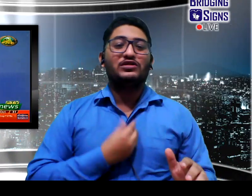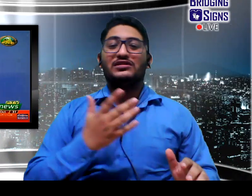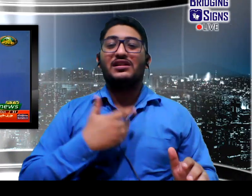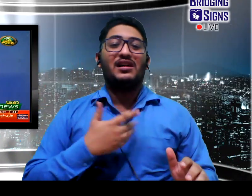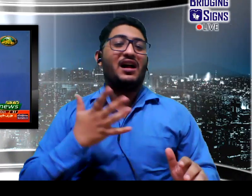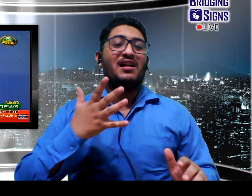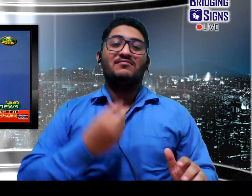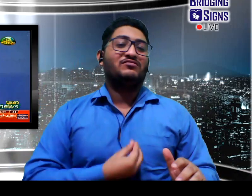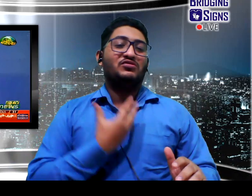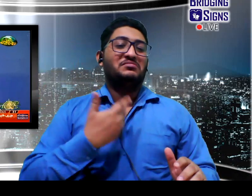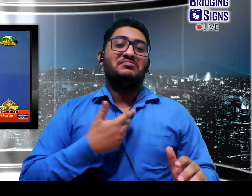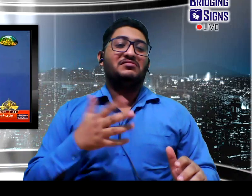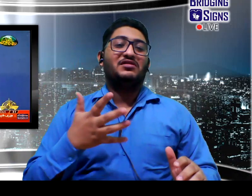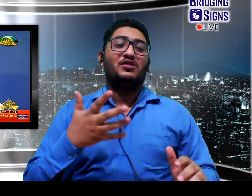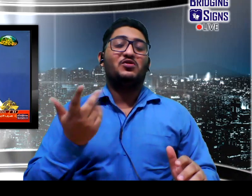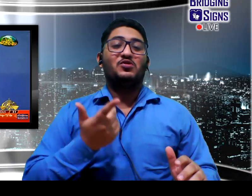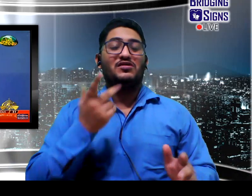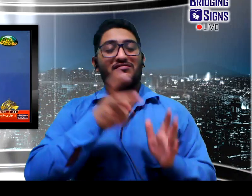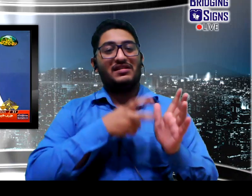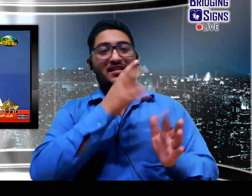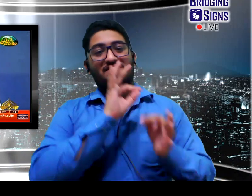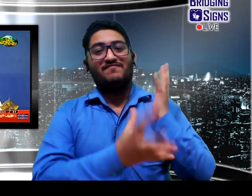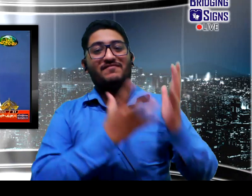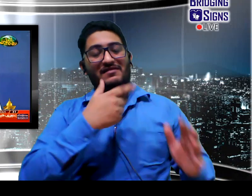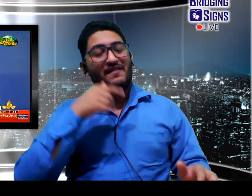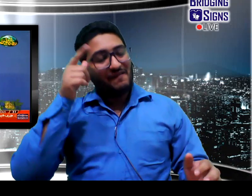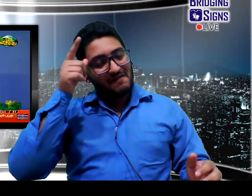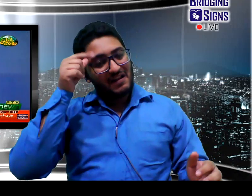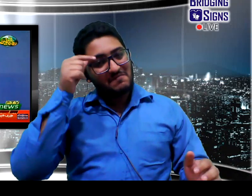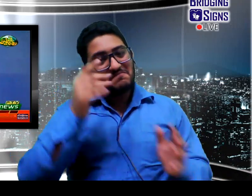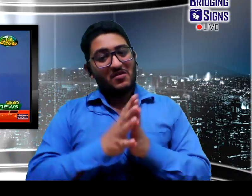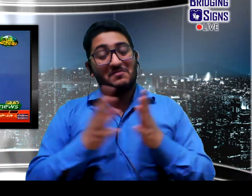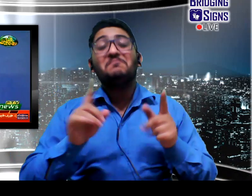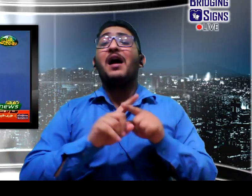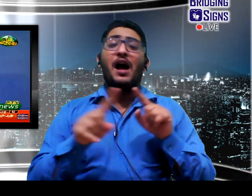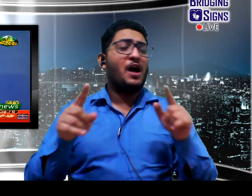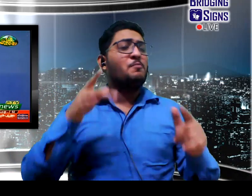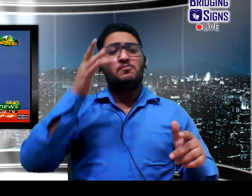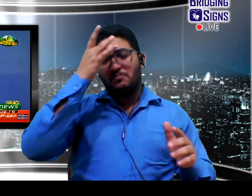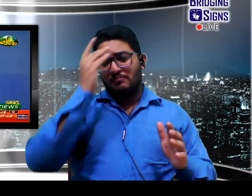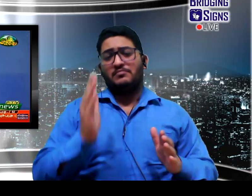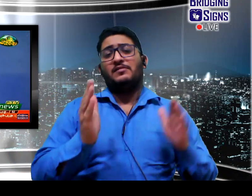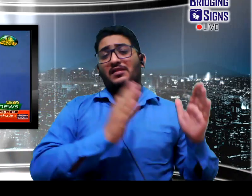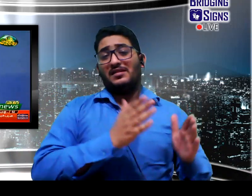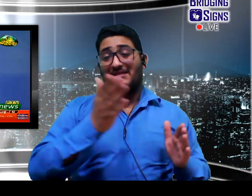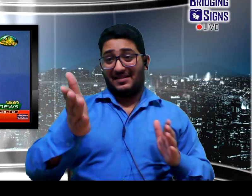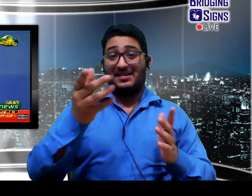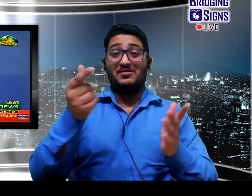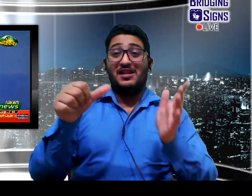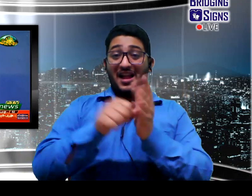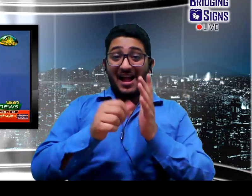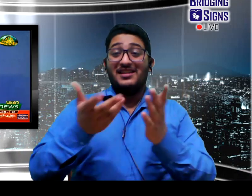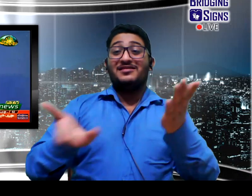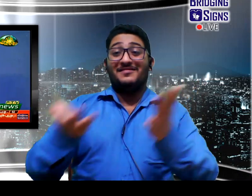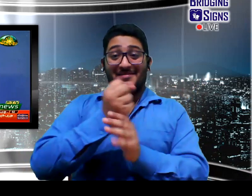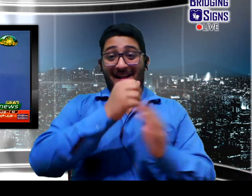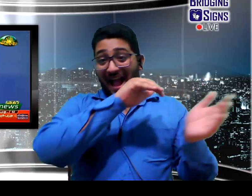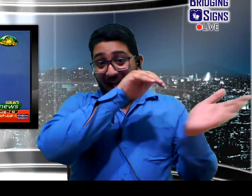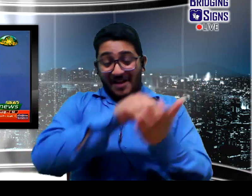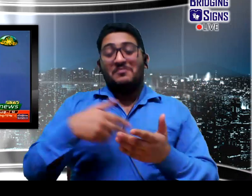today. But I especially want to congratulate all those who have taken